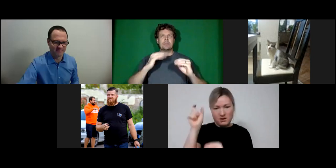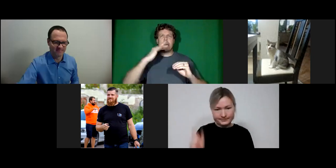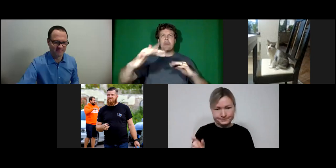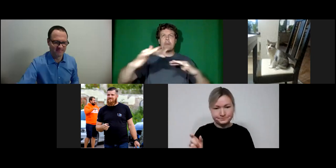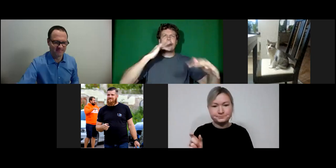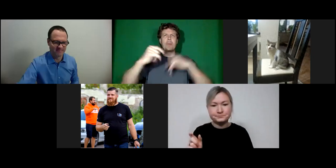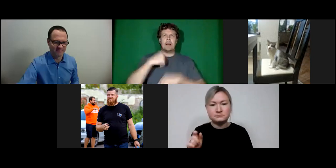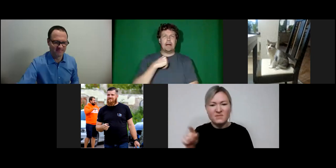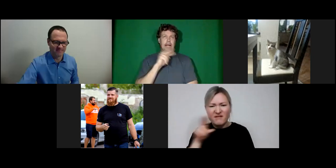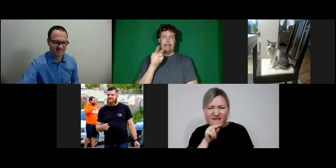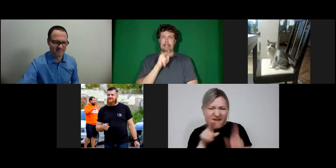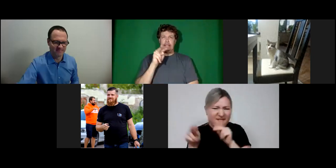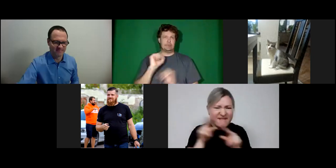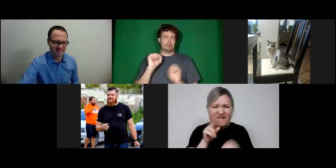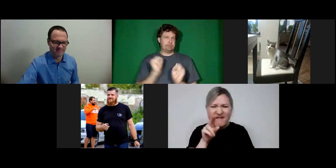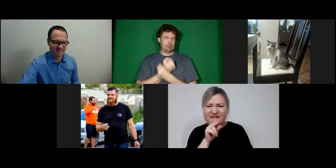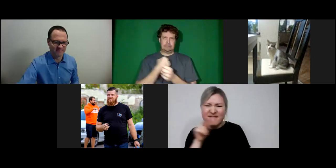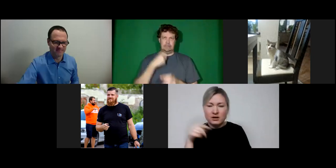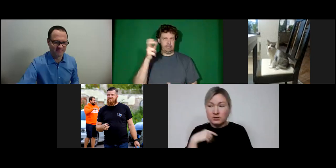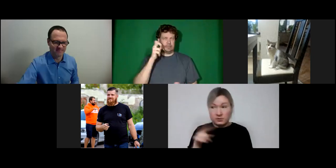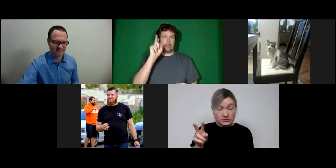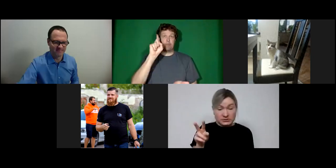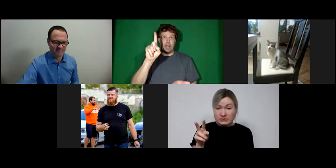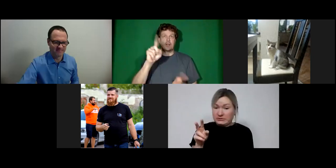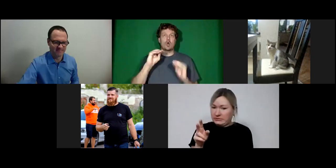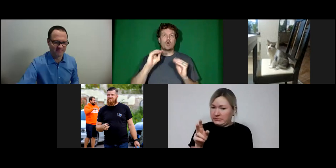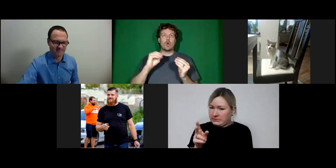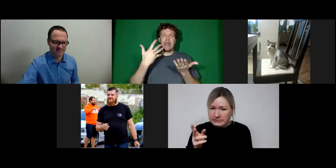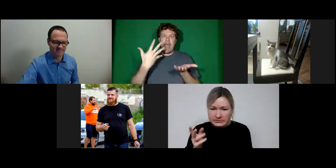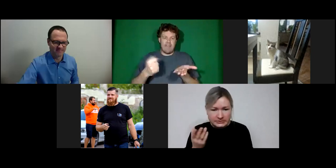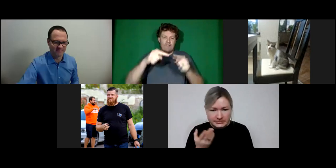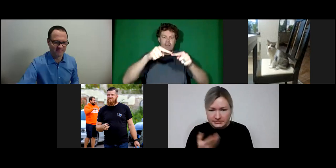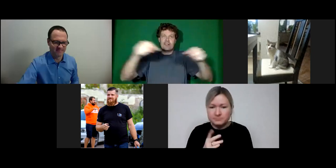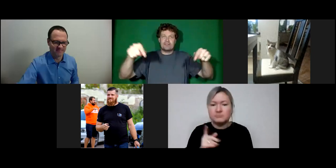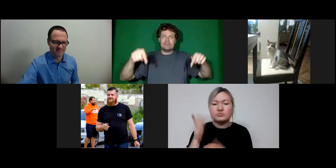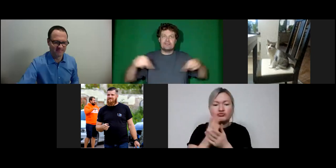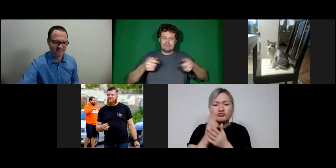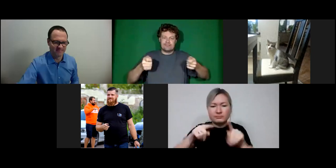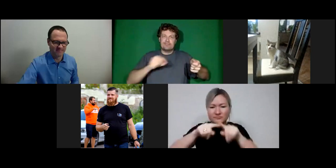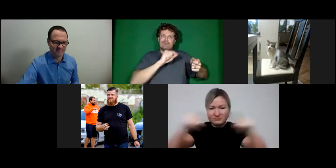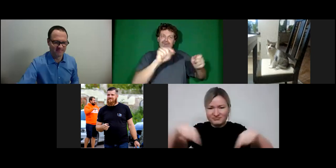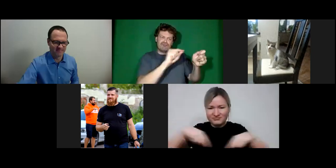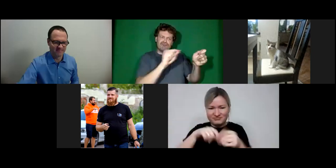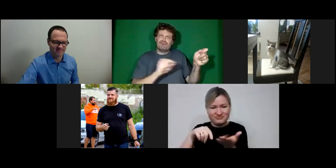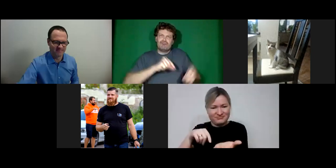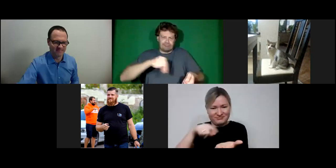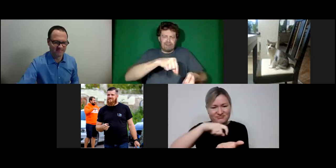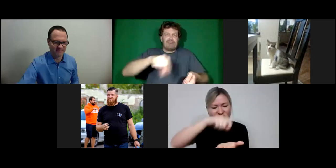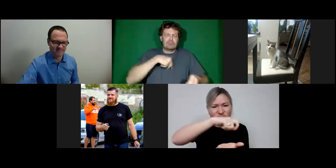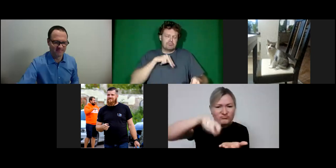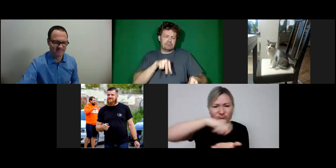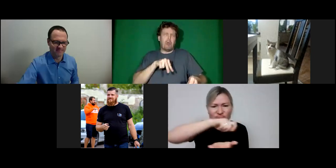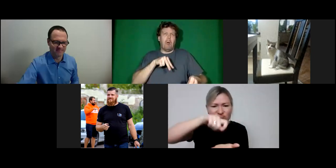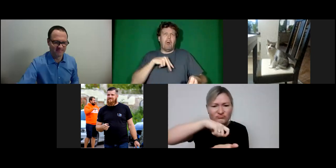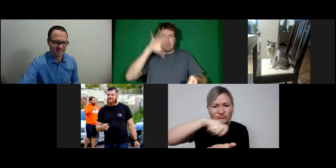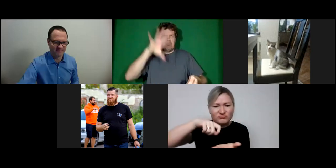There was a coach who was only talking, and I was not able to understand him whatsoever. However, he would